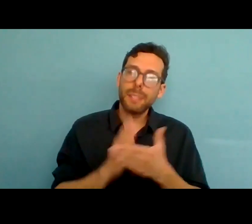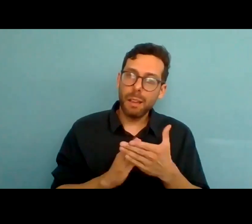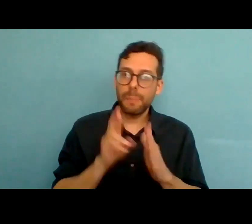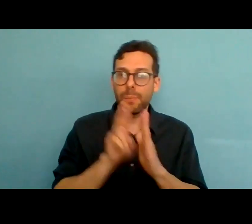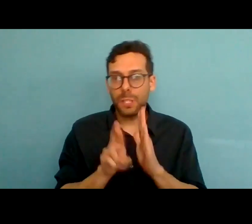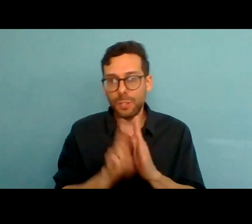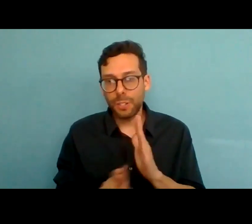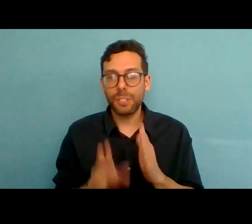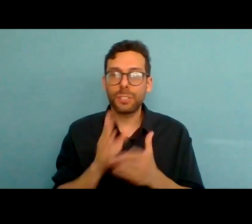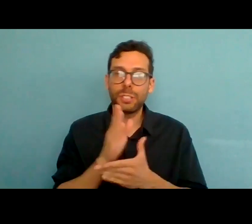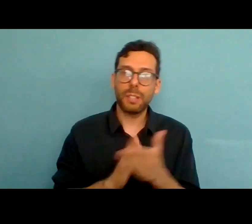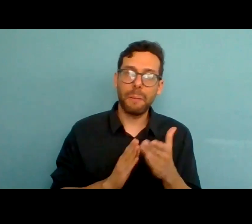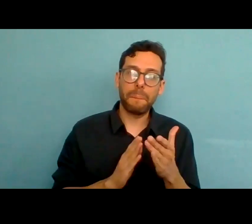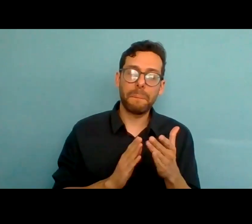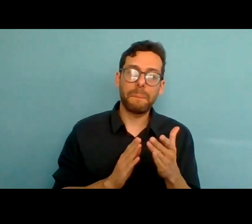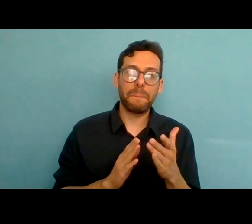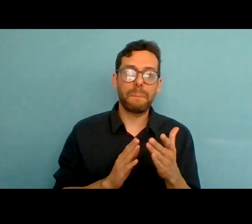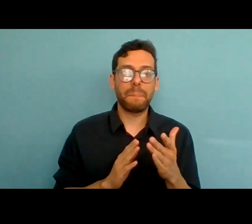have a higher caliber of